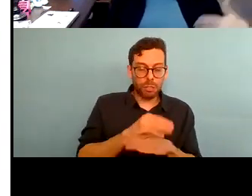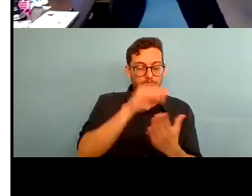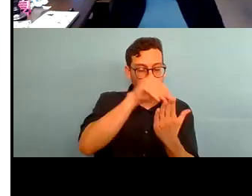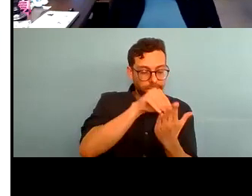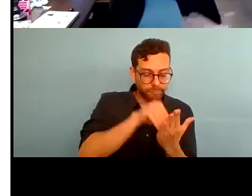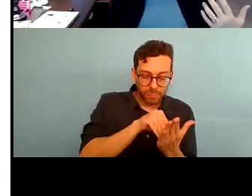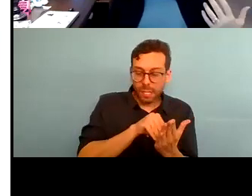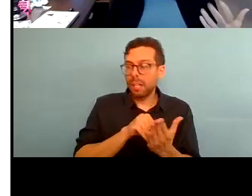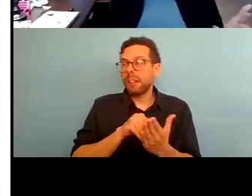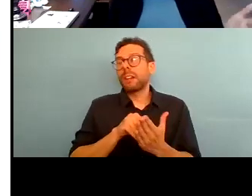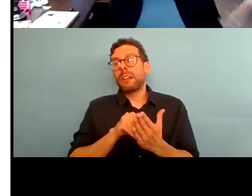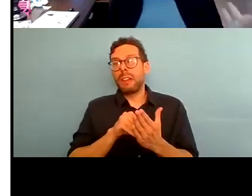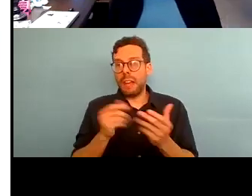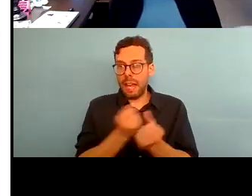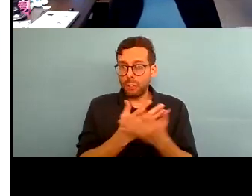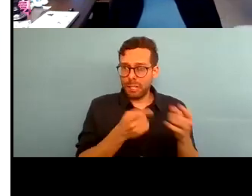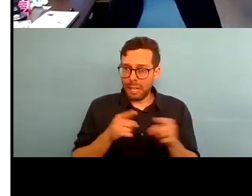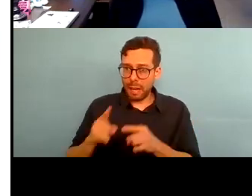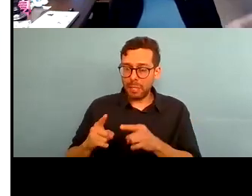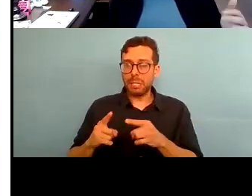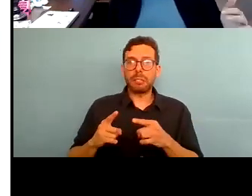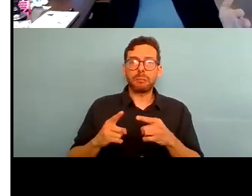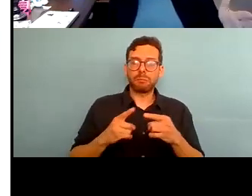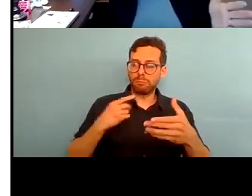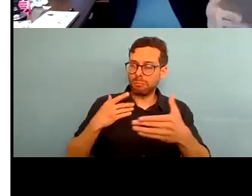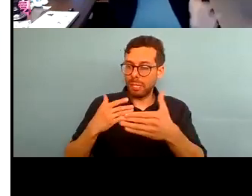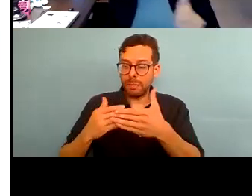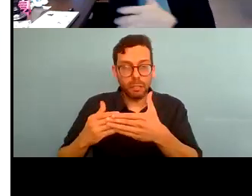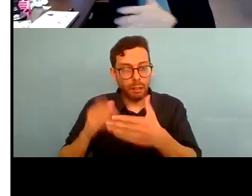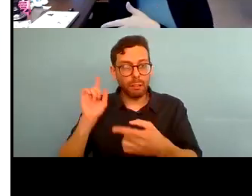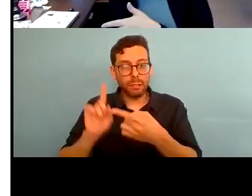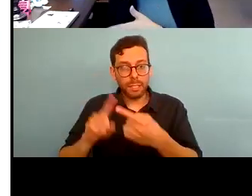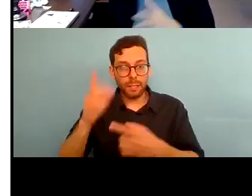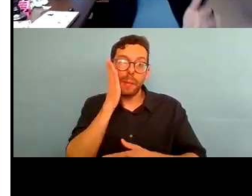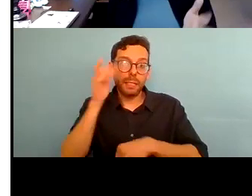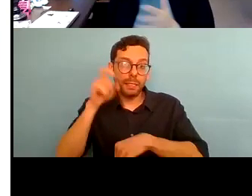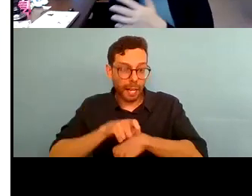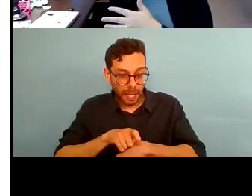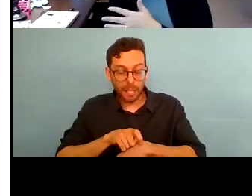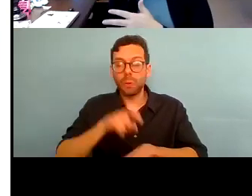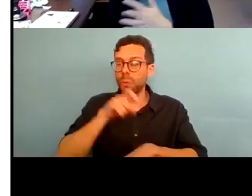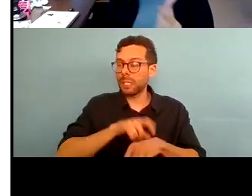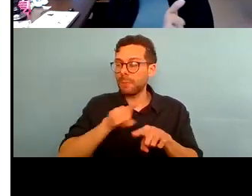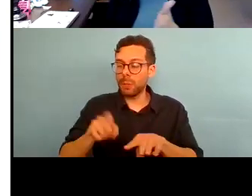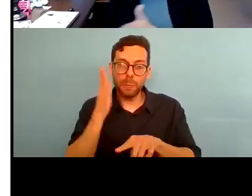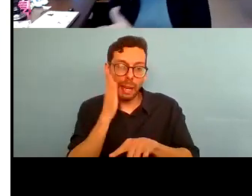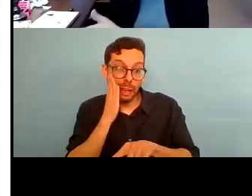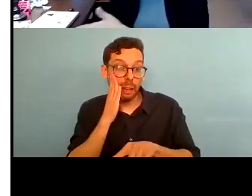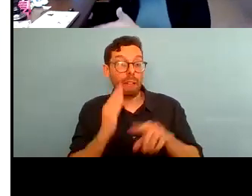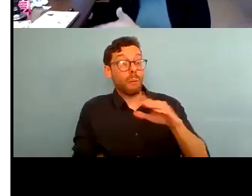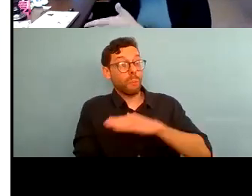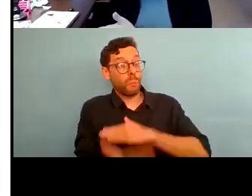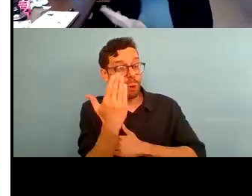to bed, to sleep theoretically, and then all the way up until morning, and what those different things look like. And we look at that